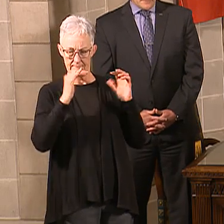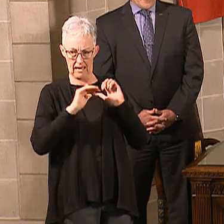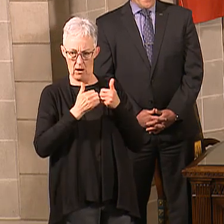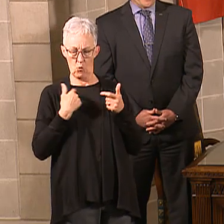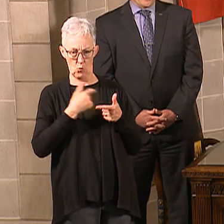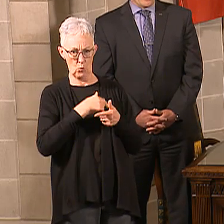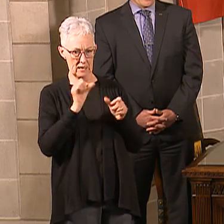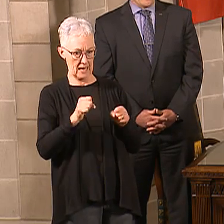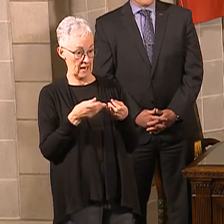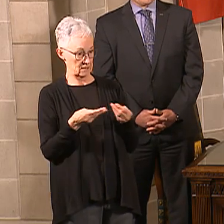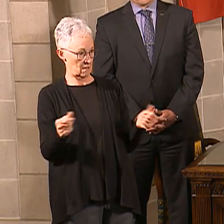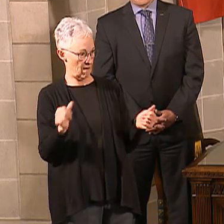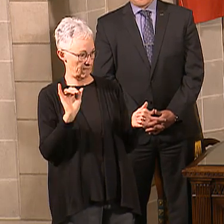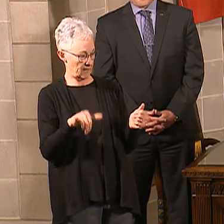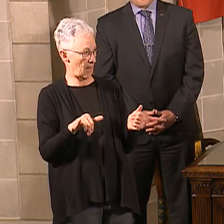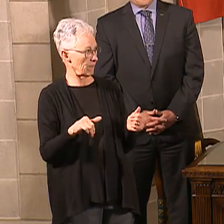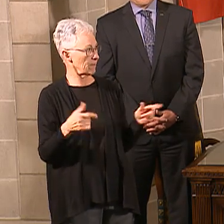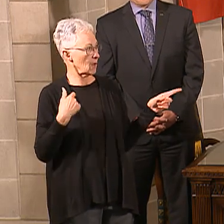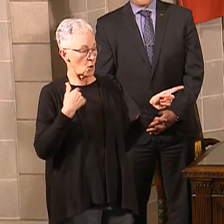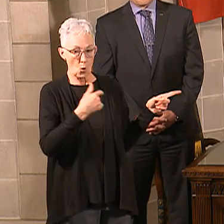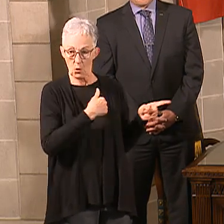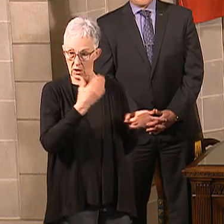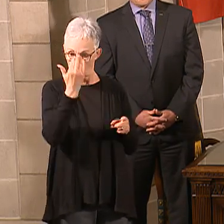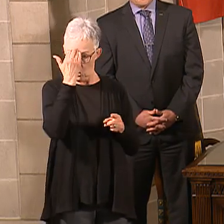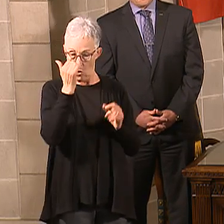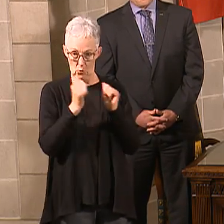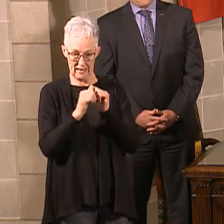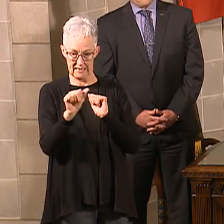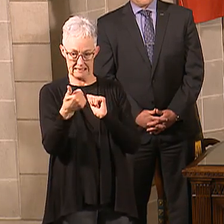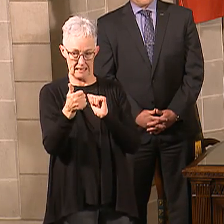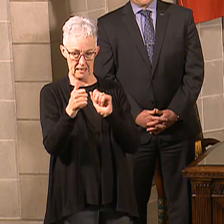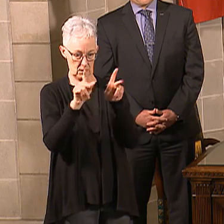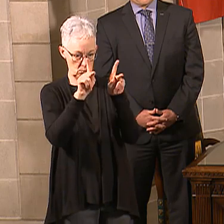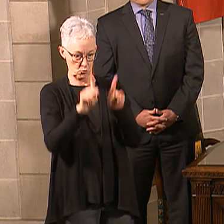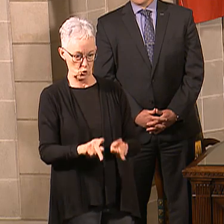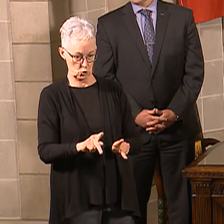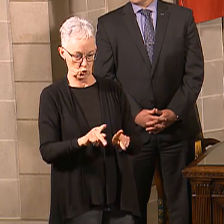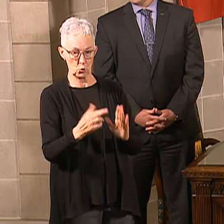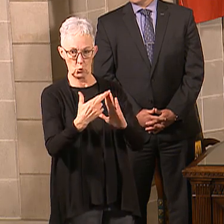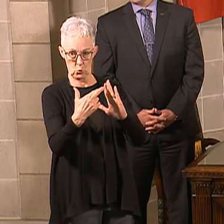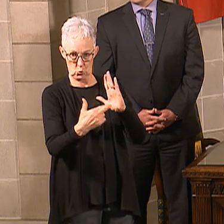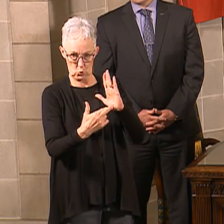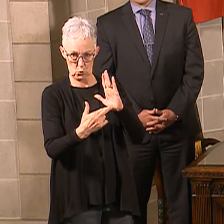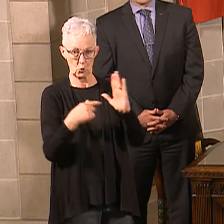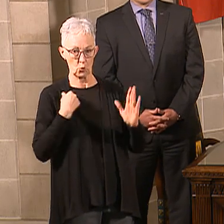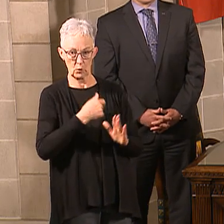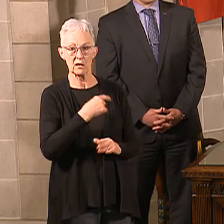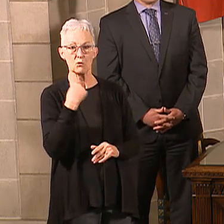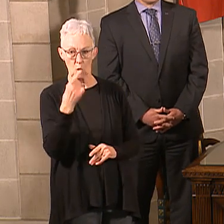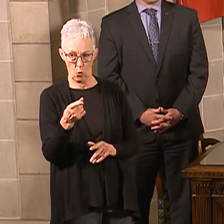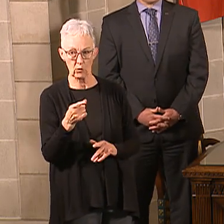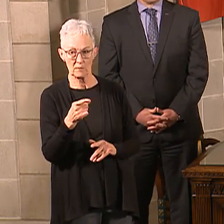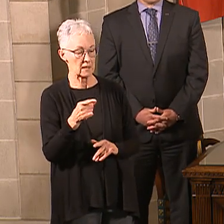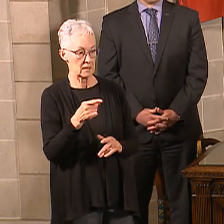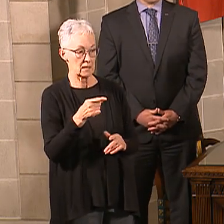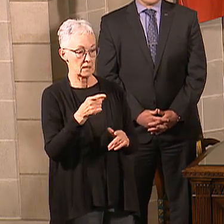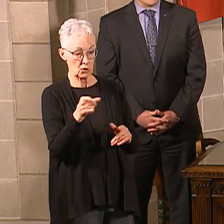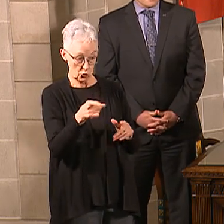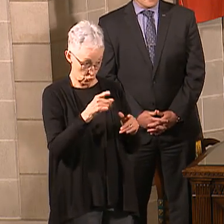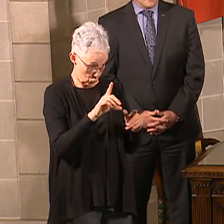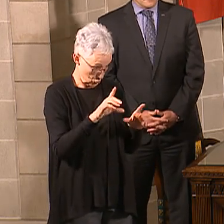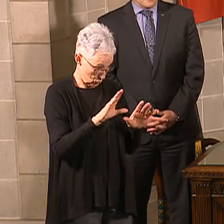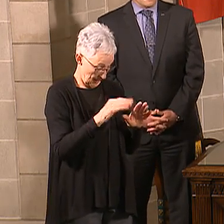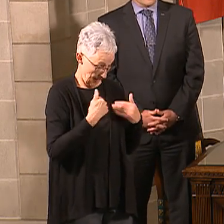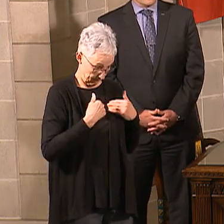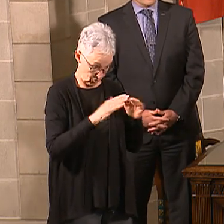done with the 10-person rule is we've impacted daycares. And so we've asked them to limit, and we put out guidance on this from the state and the Department of Health and Human Services.